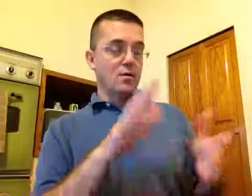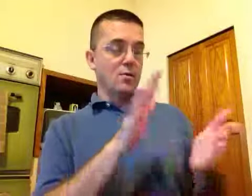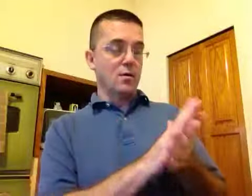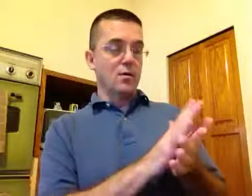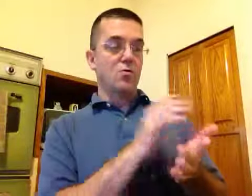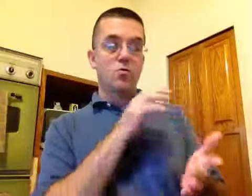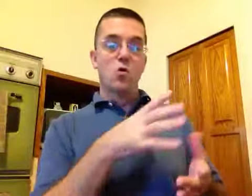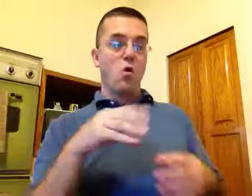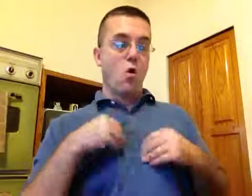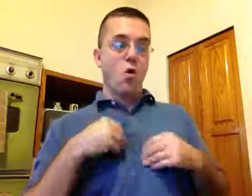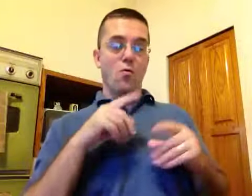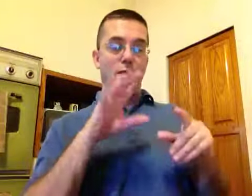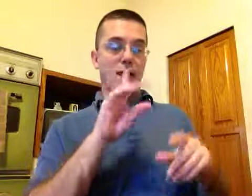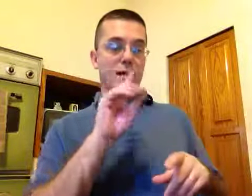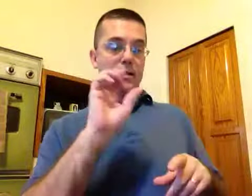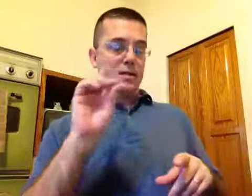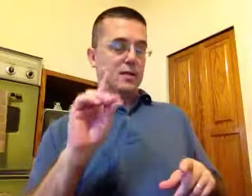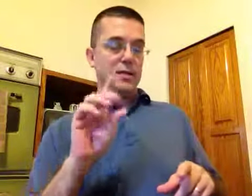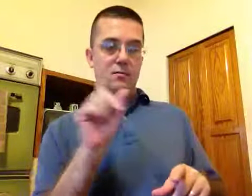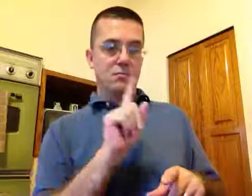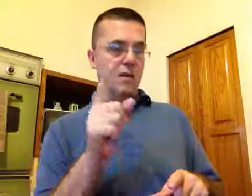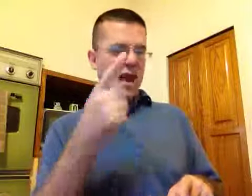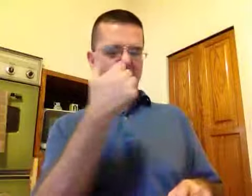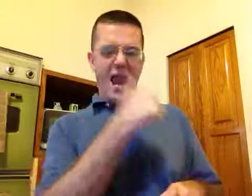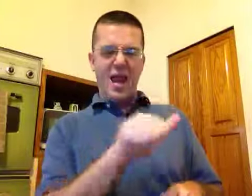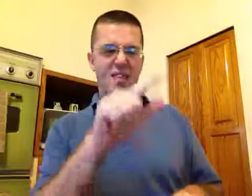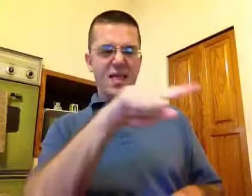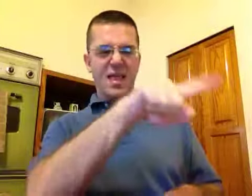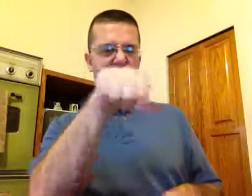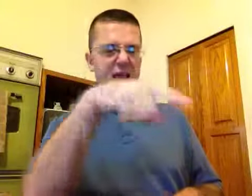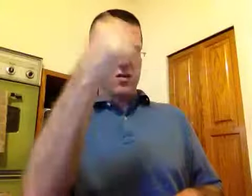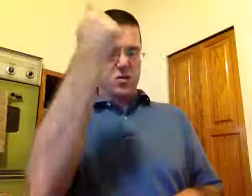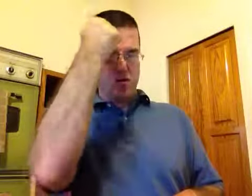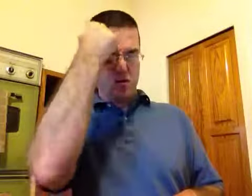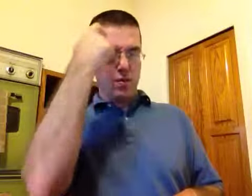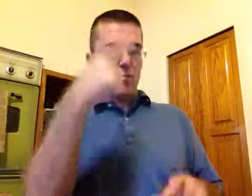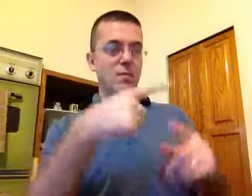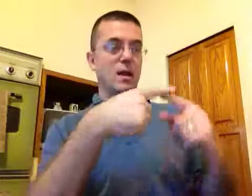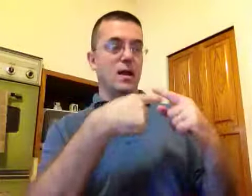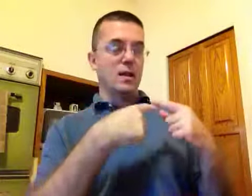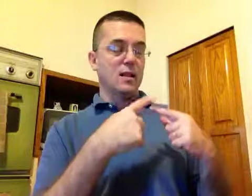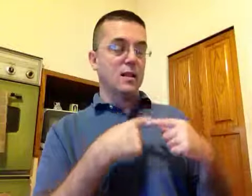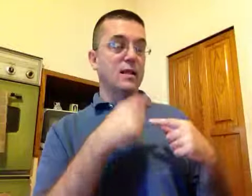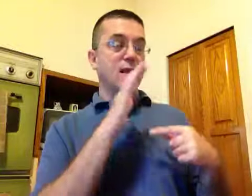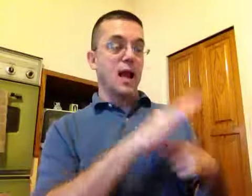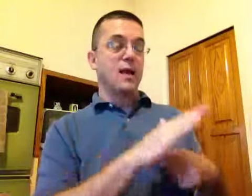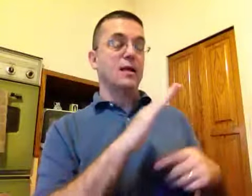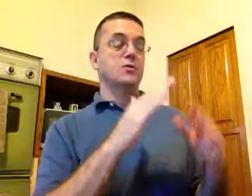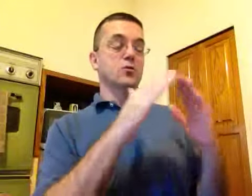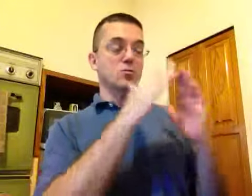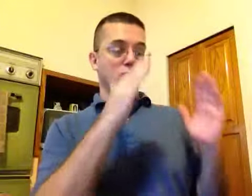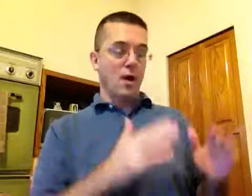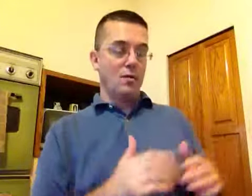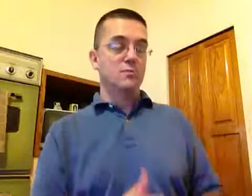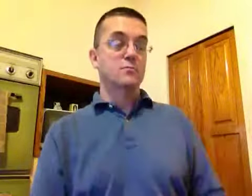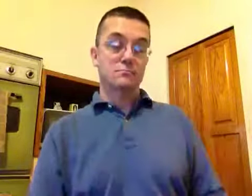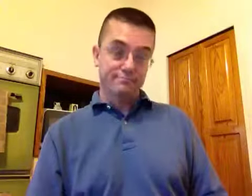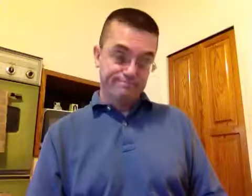deed. And so anything stupid that they do is going to be a lien against your house. You with